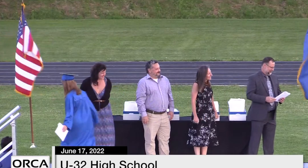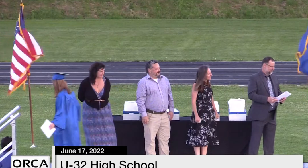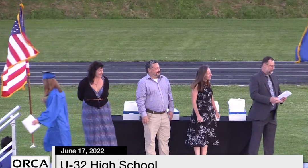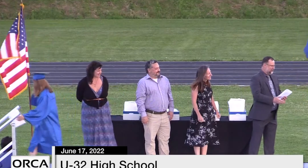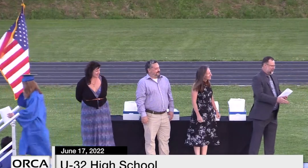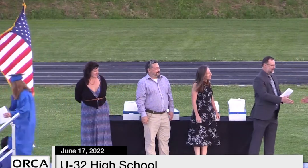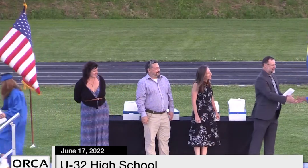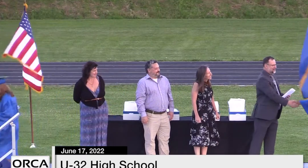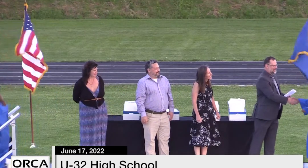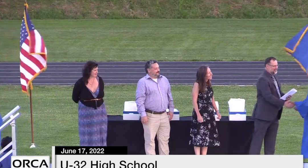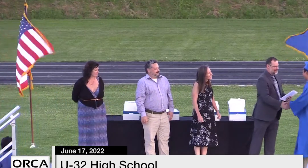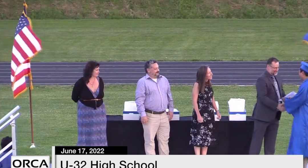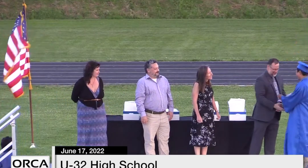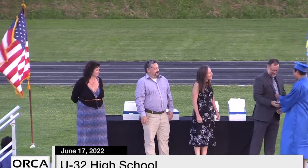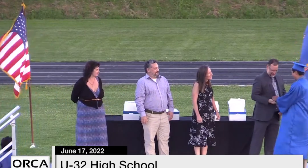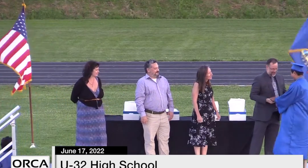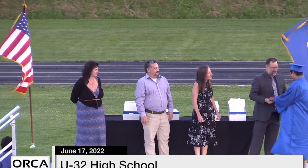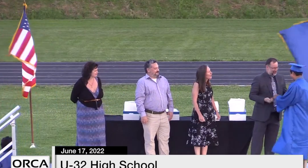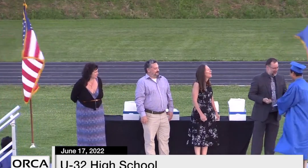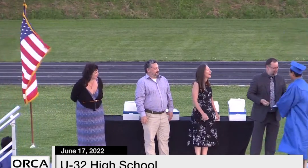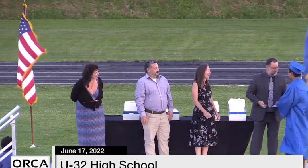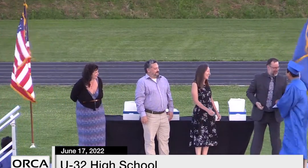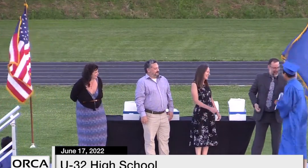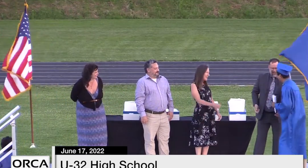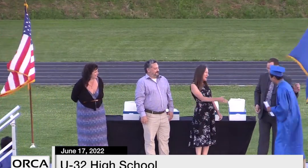Riley Joseph Richards.